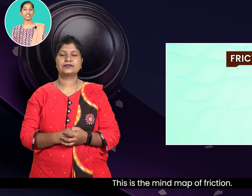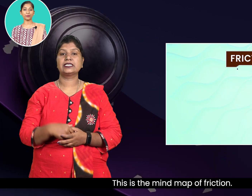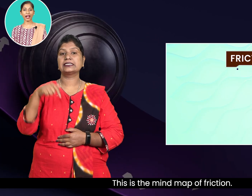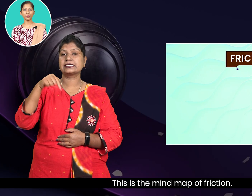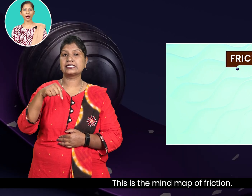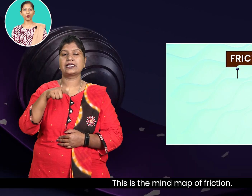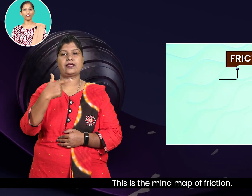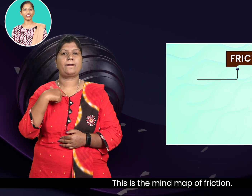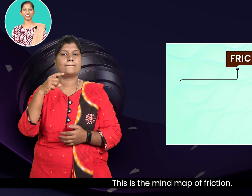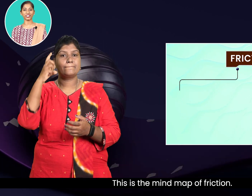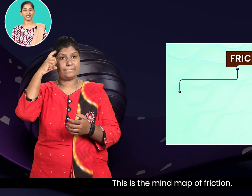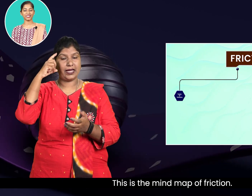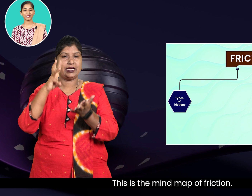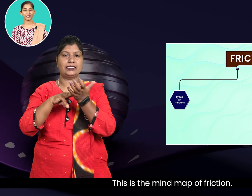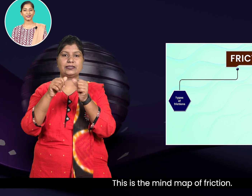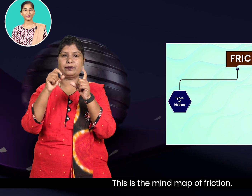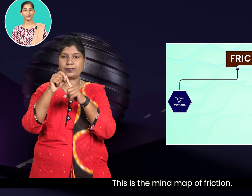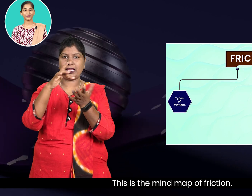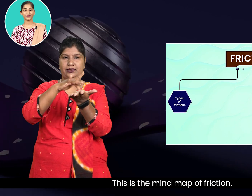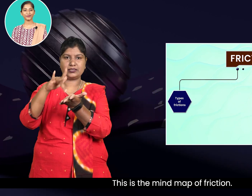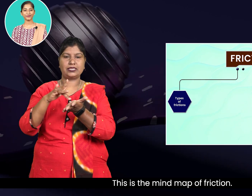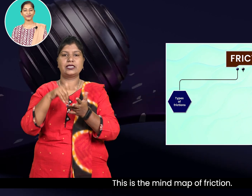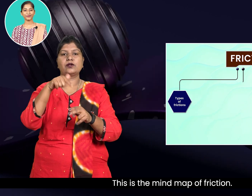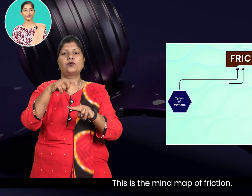This is the mind map of friction.